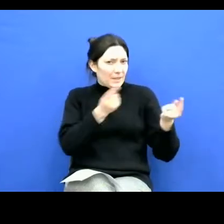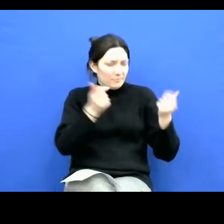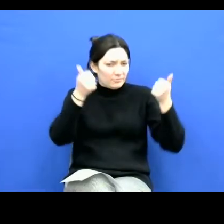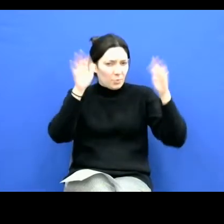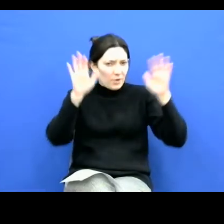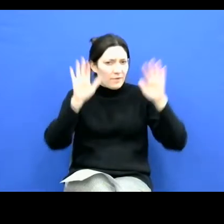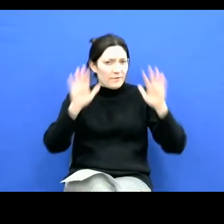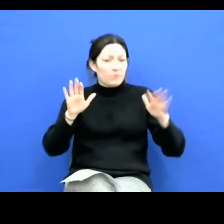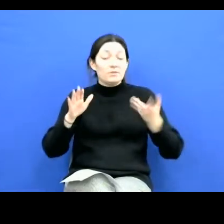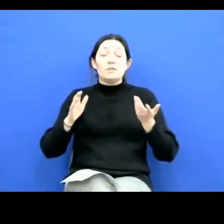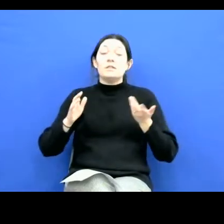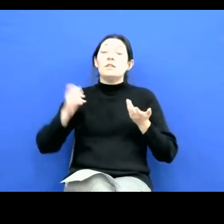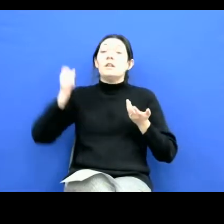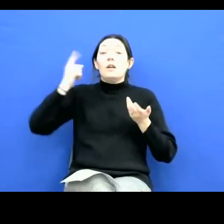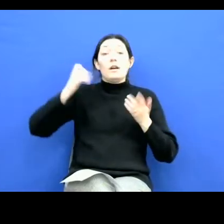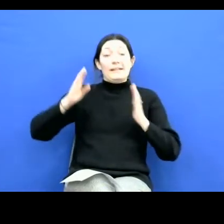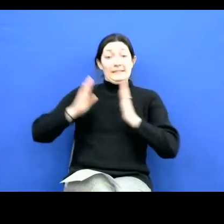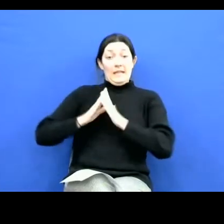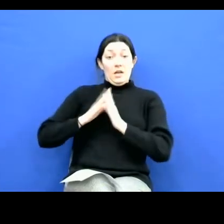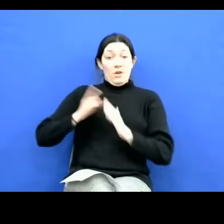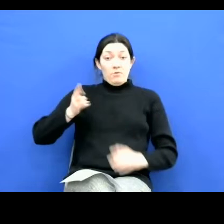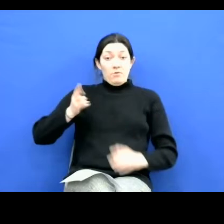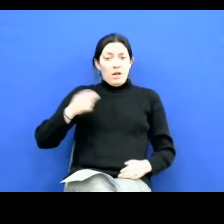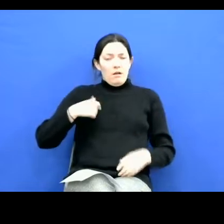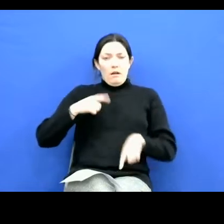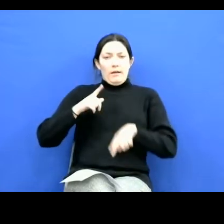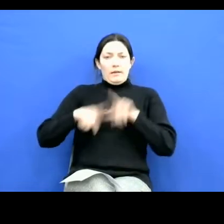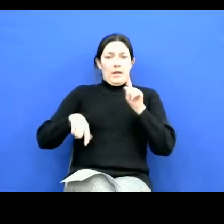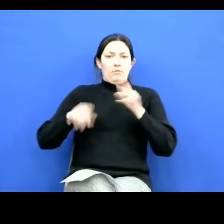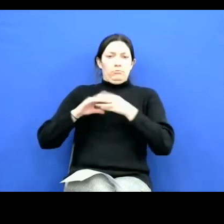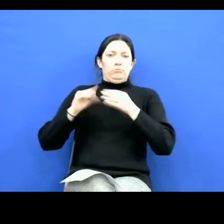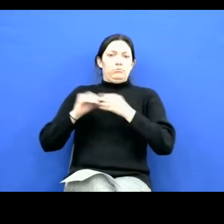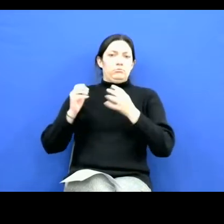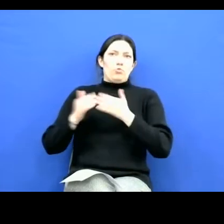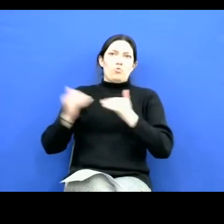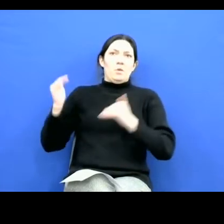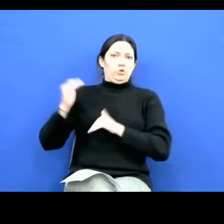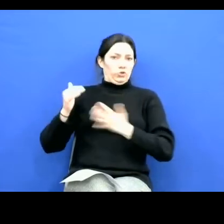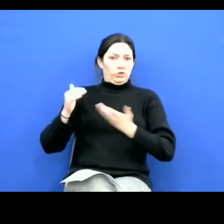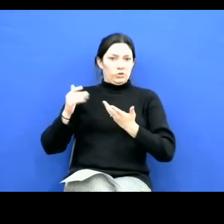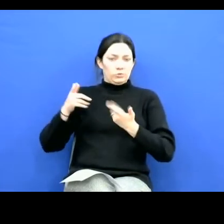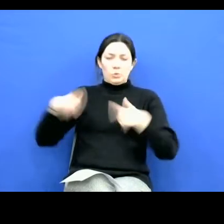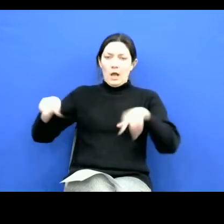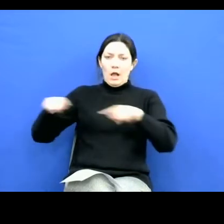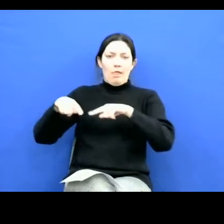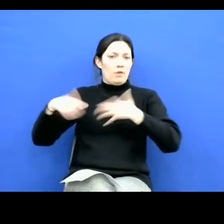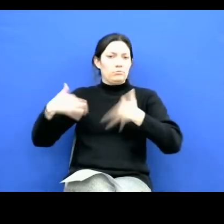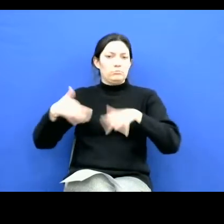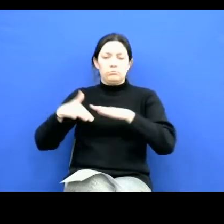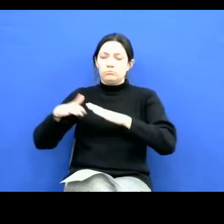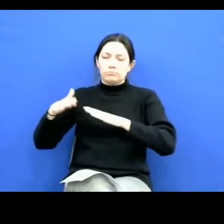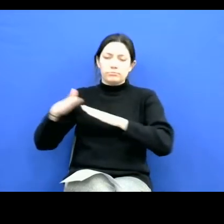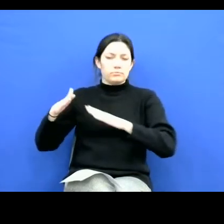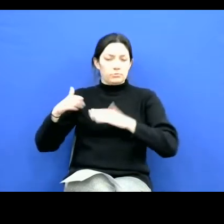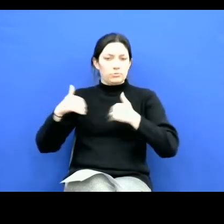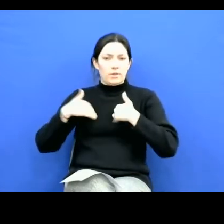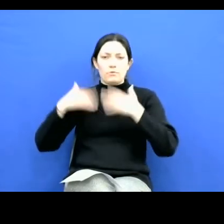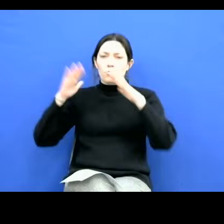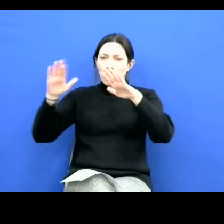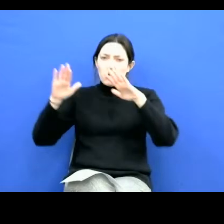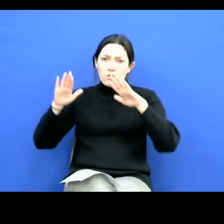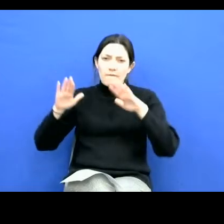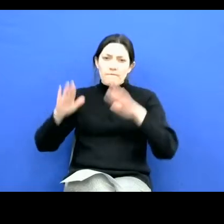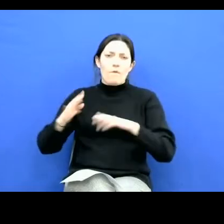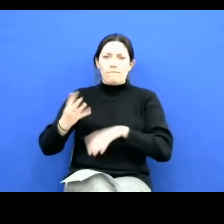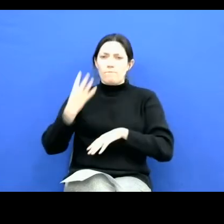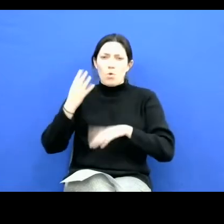I can't even say enough about the town, the clerk's office. I mean, wow, how fortunate and lucky we are to have 4 such